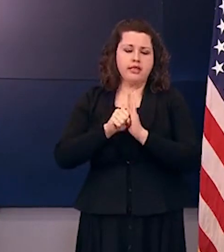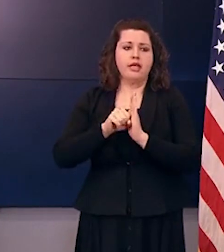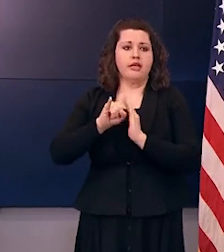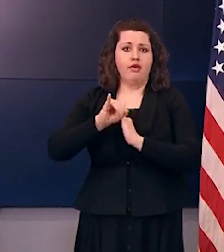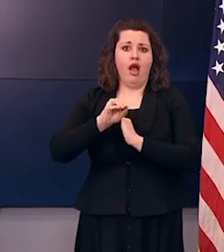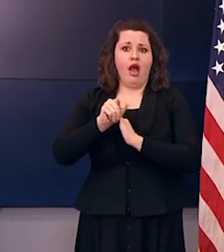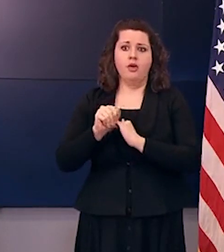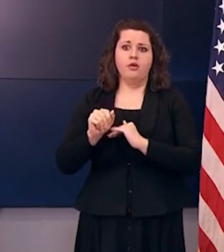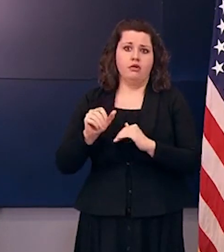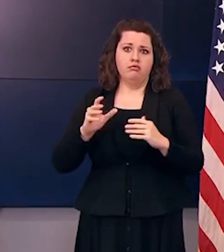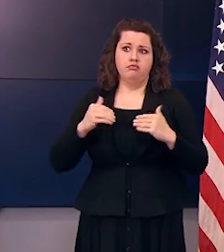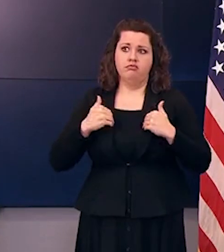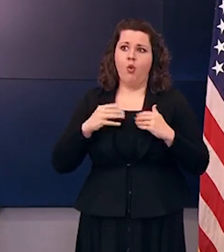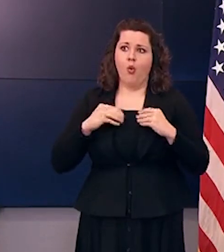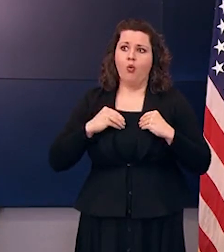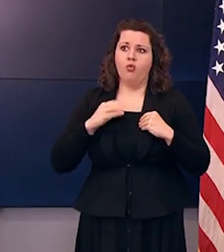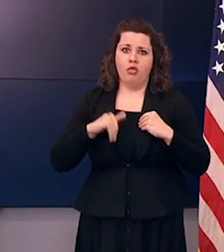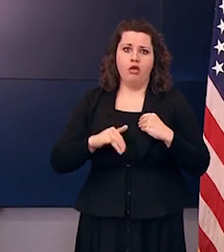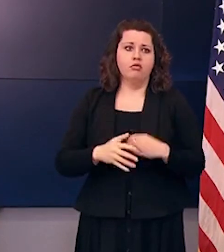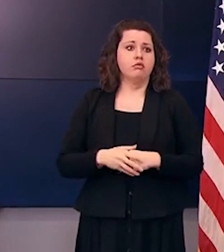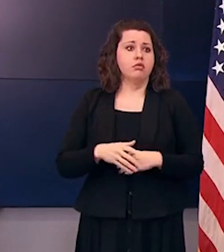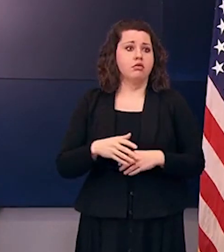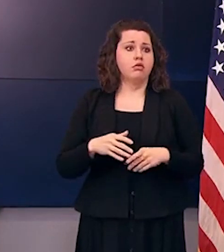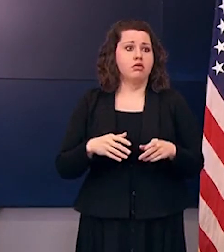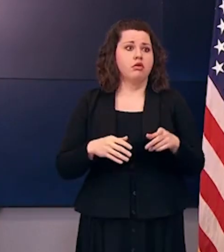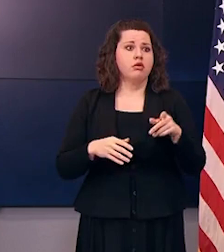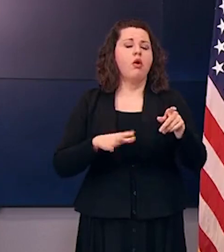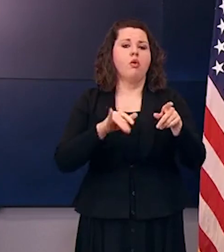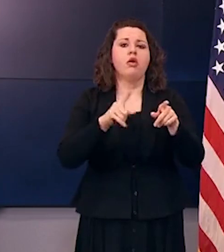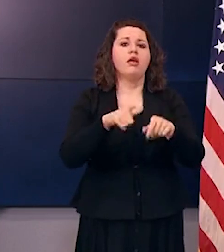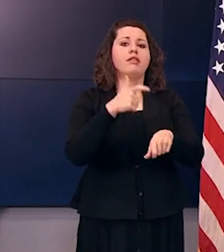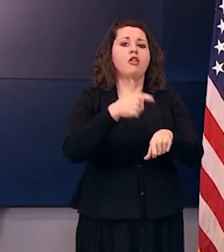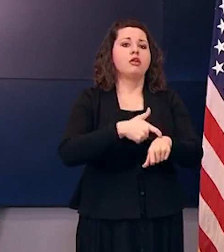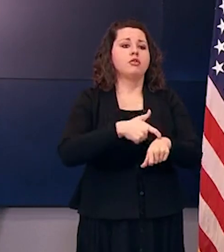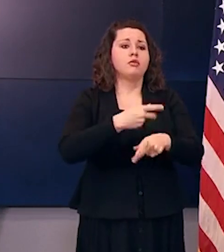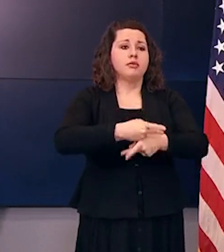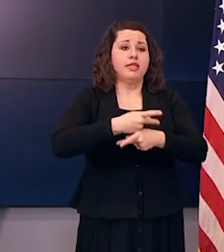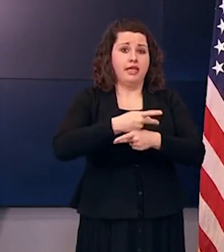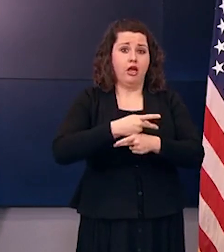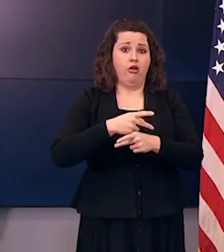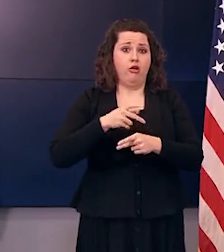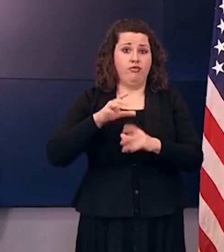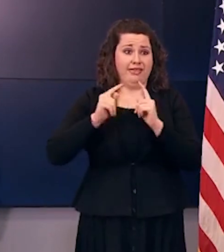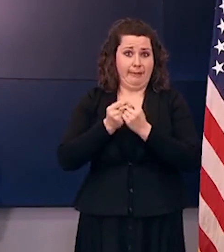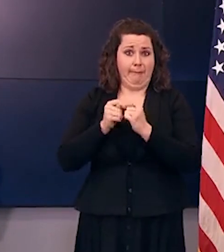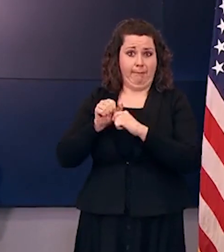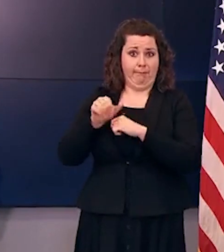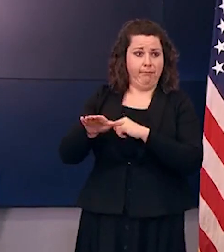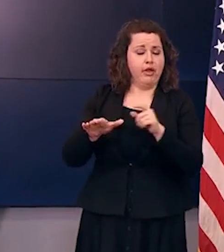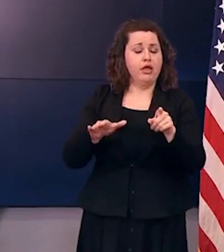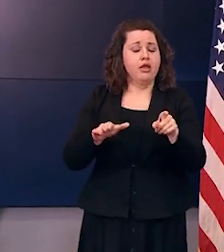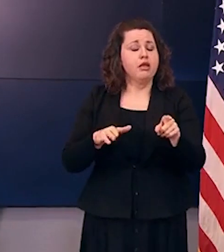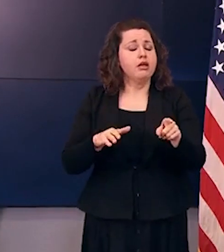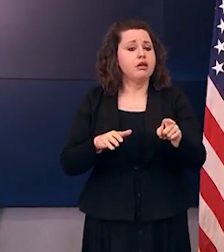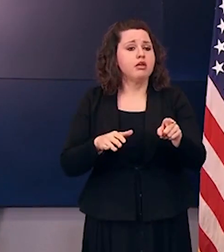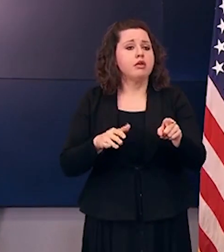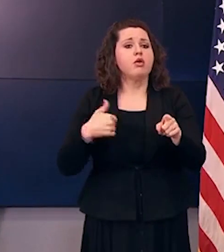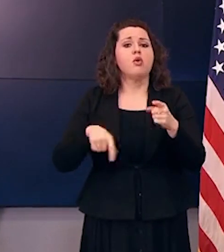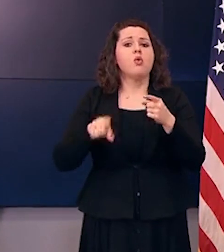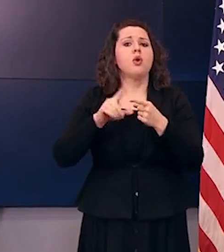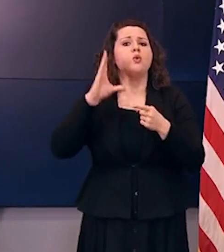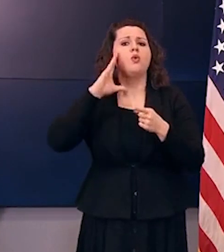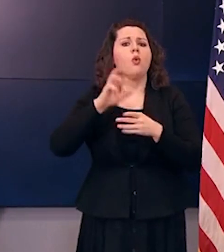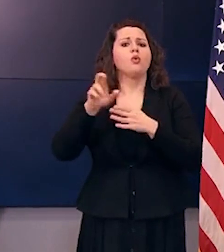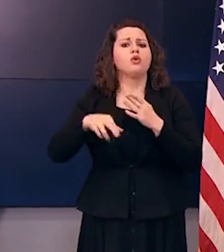Did you have an additional question? Okay. And then to the long-term care strike force, Yeah. when will we know the results